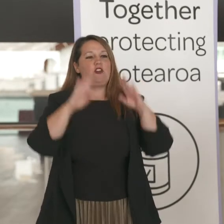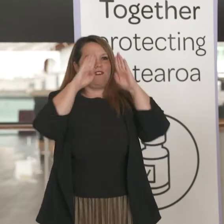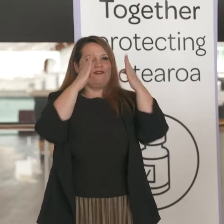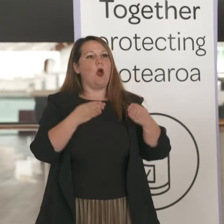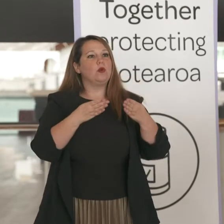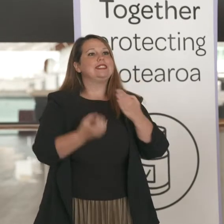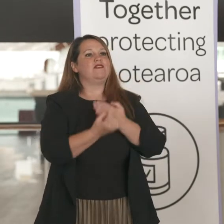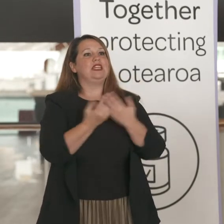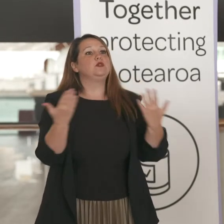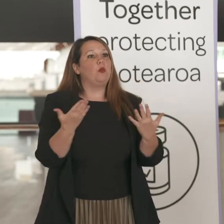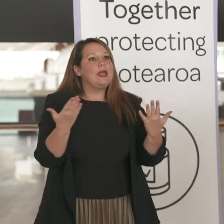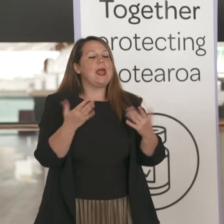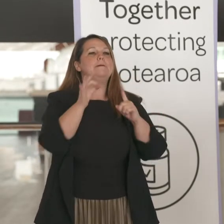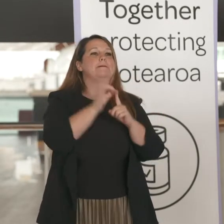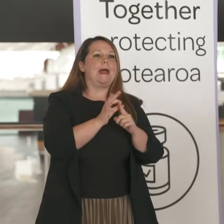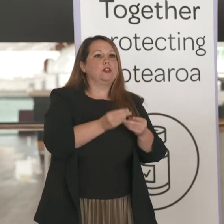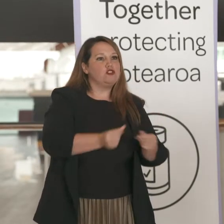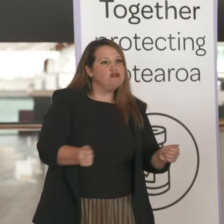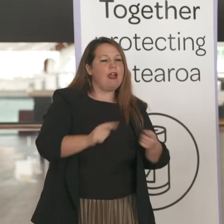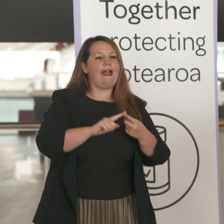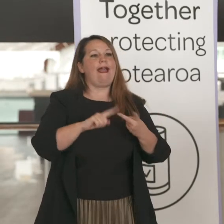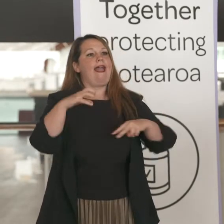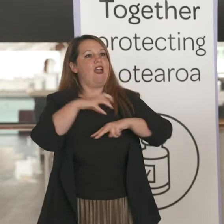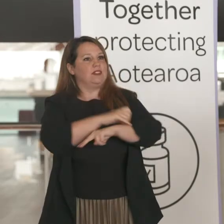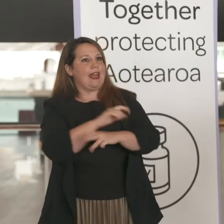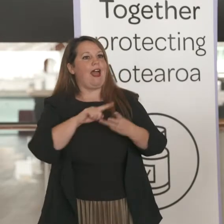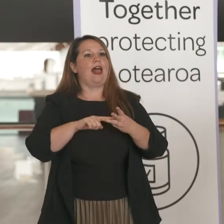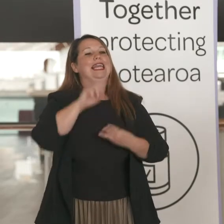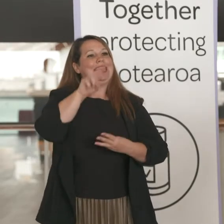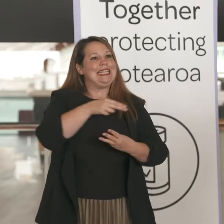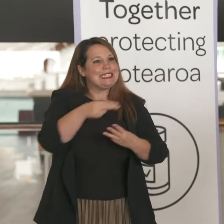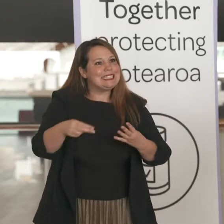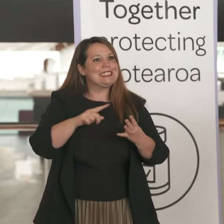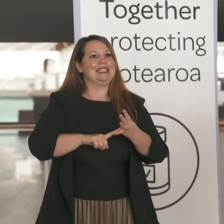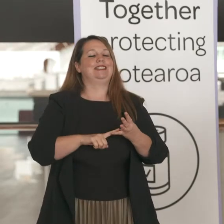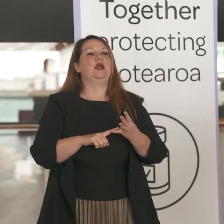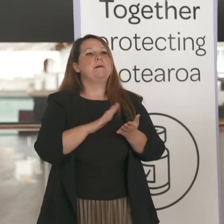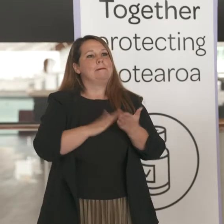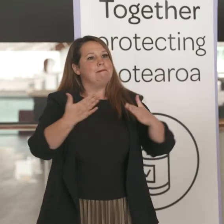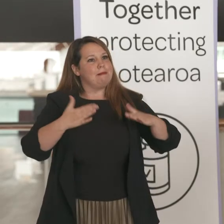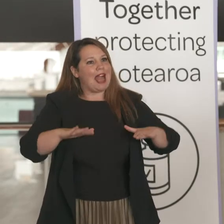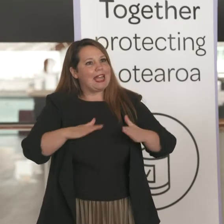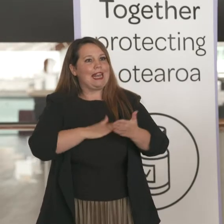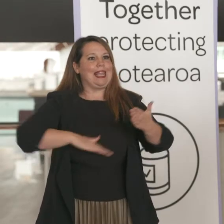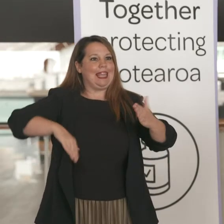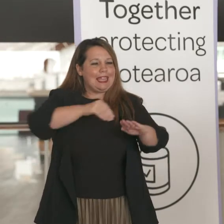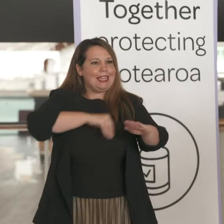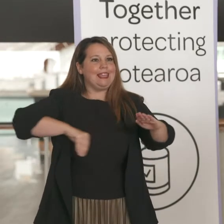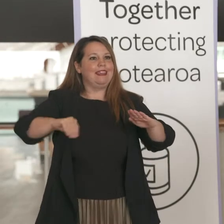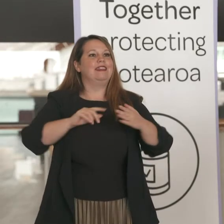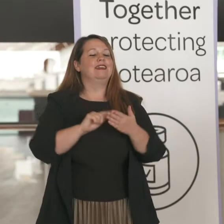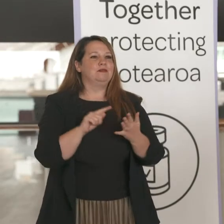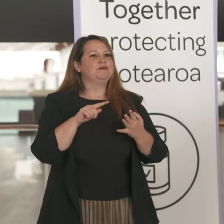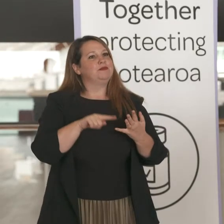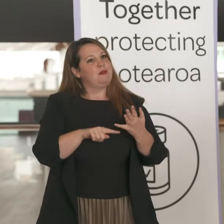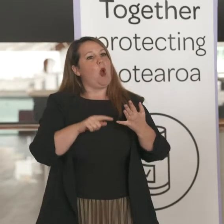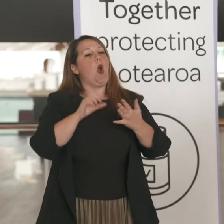Papakura, Avondale, Henderson, Mangere, Otara, Glen Innes and